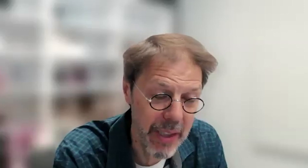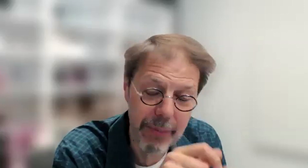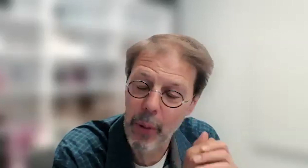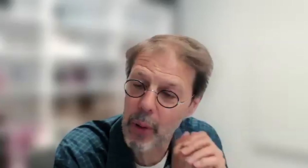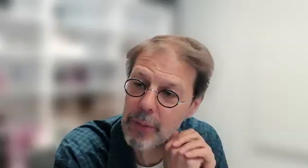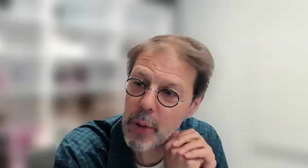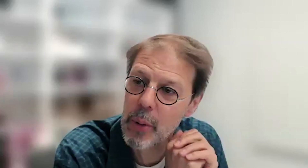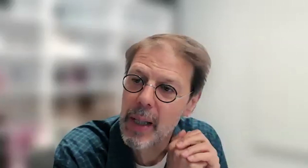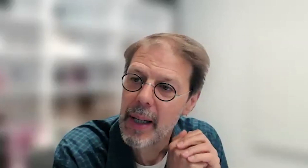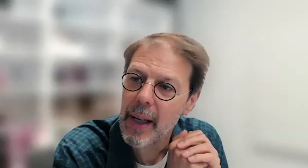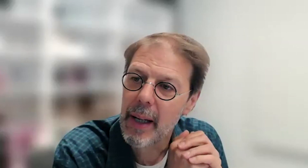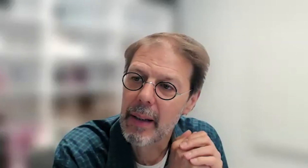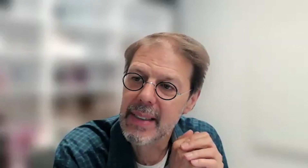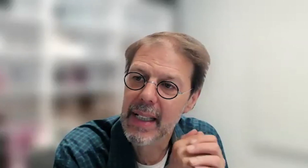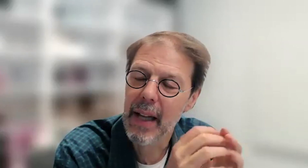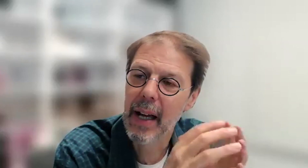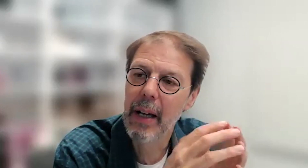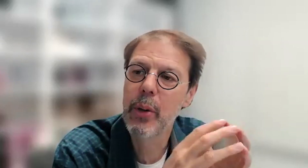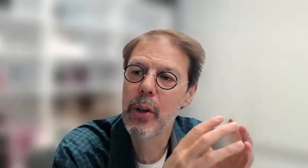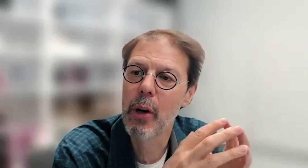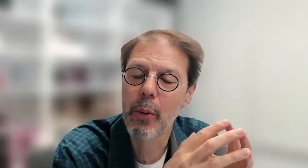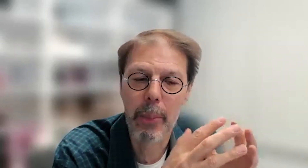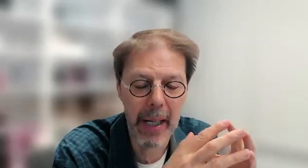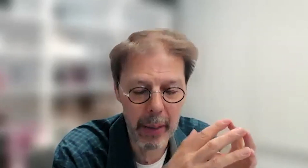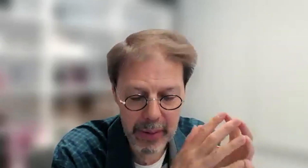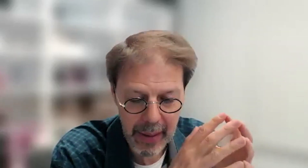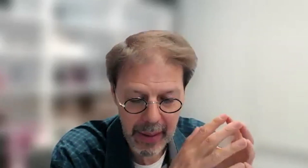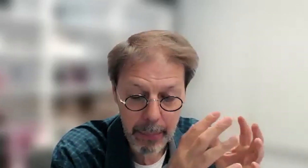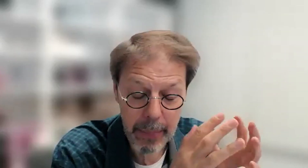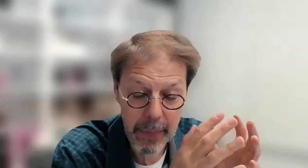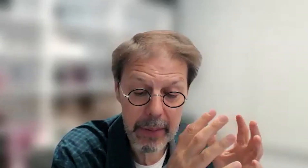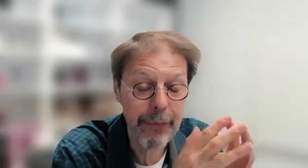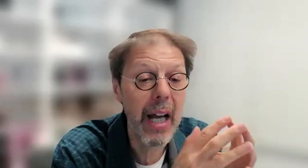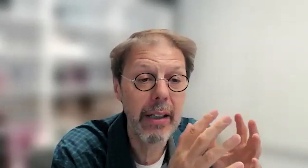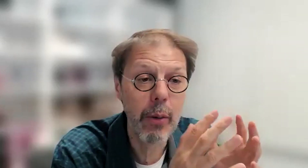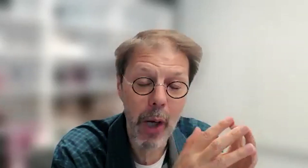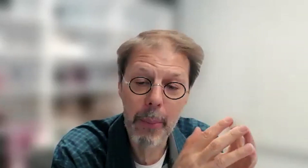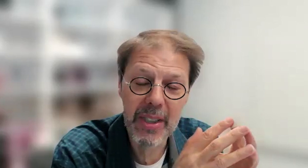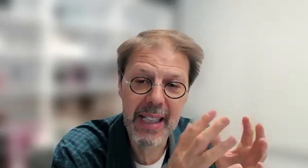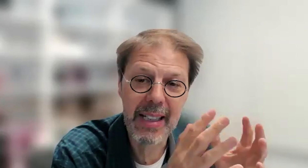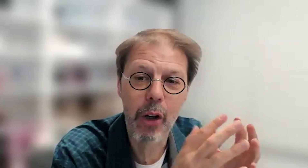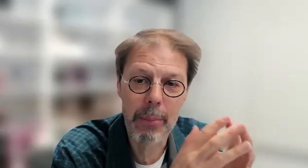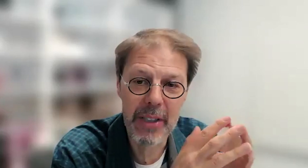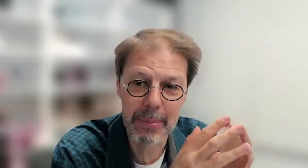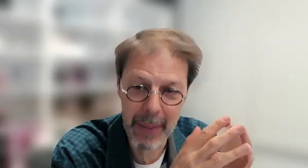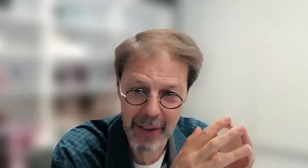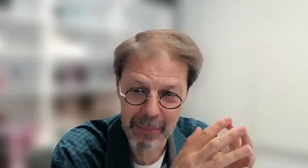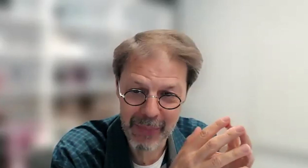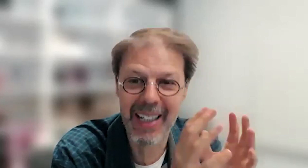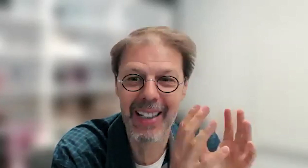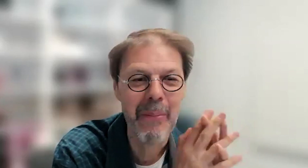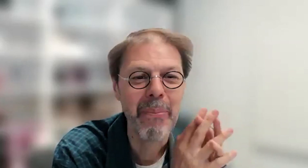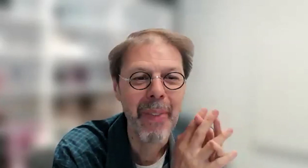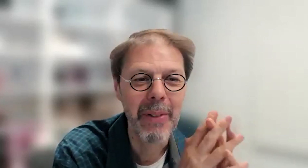my last question for all of you, is then how do you go about defining the purpose in a commons